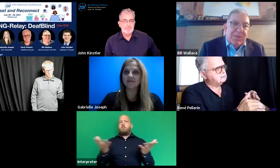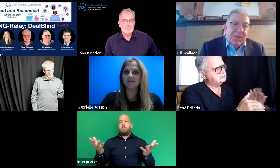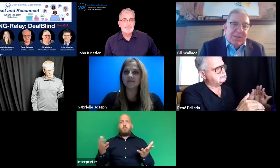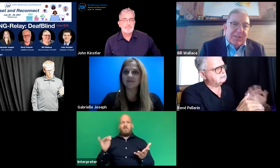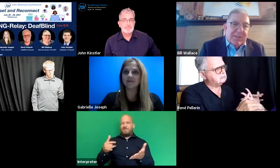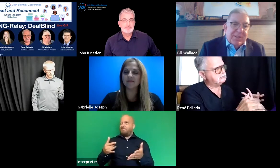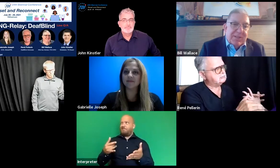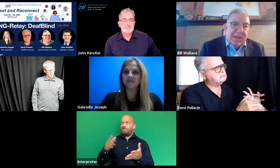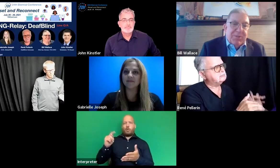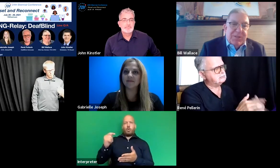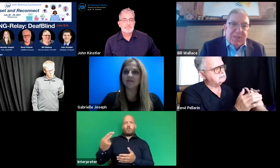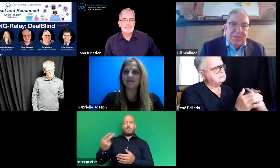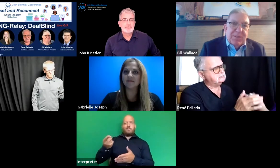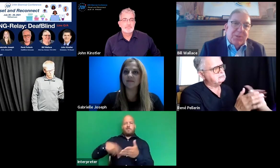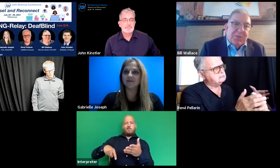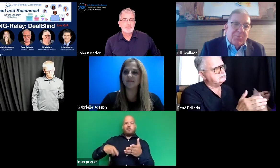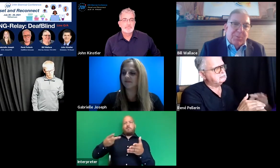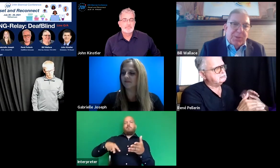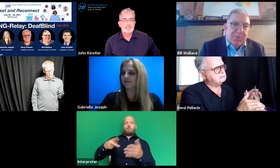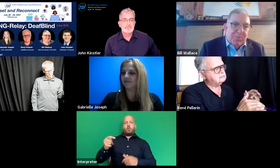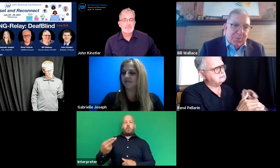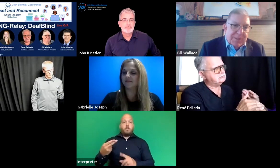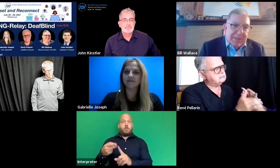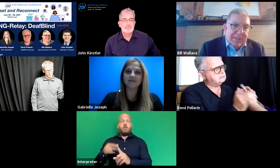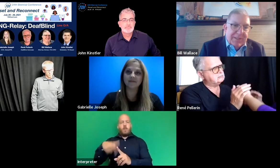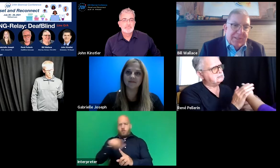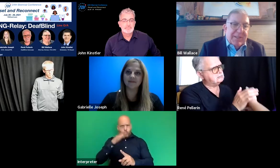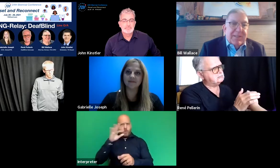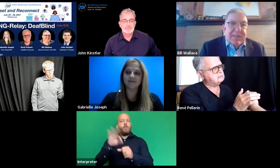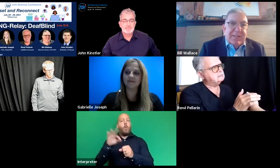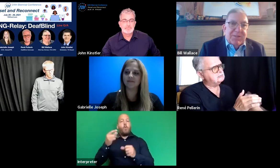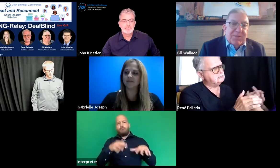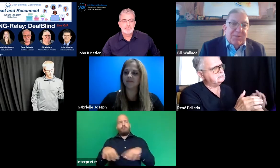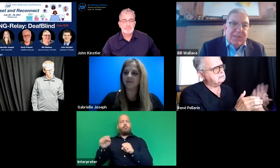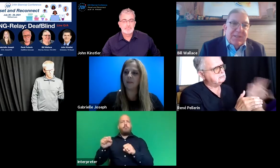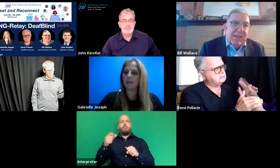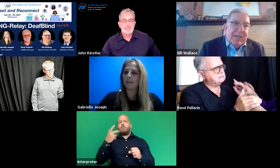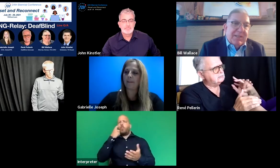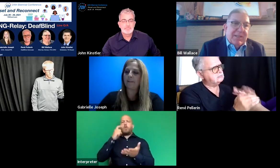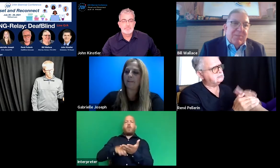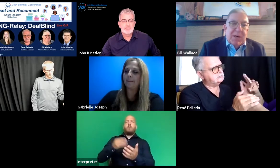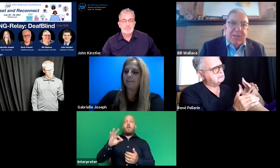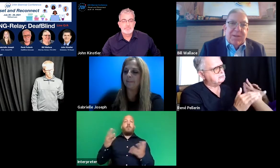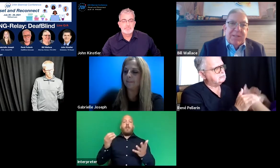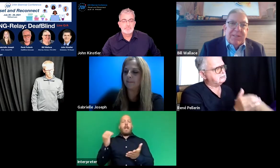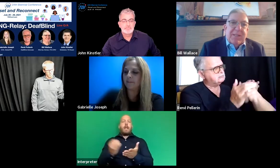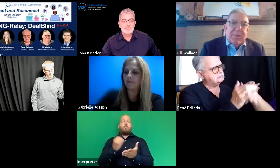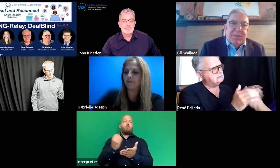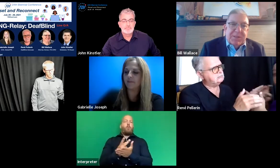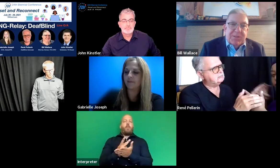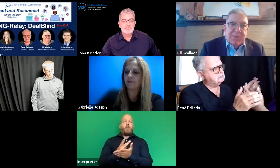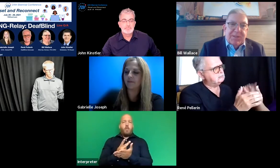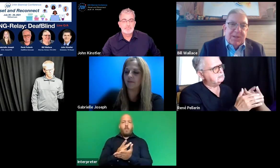consider voting on an adoption of a notice of proposed rulemaking that is directed at modifying